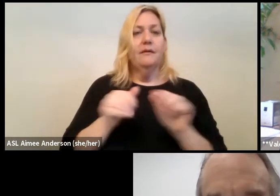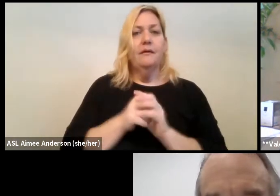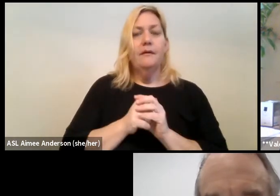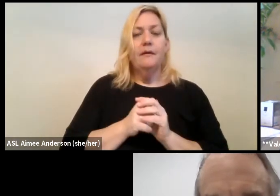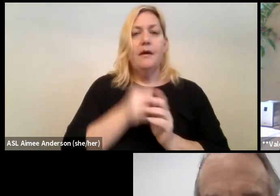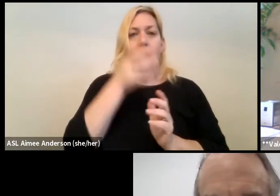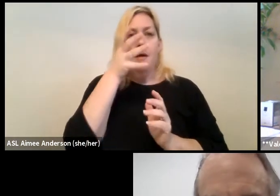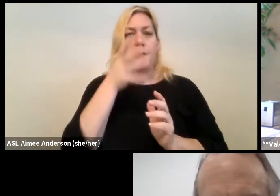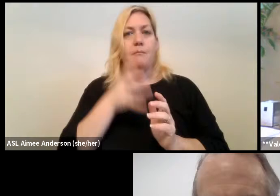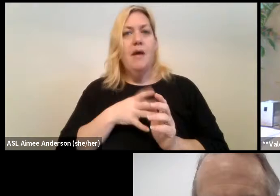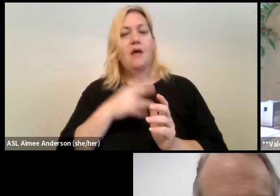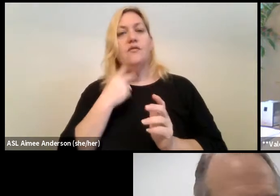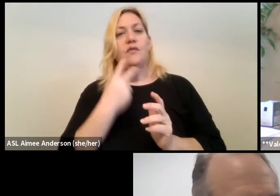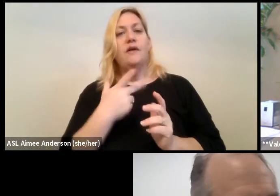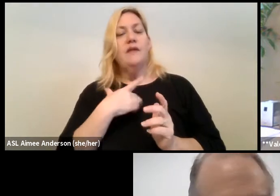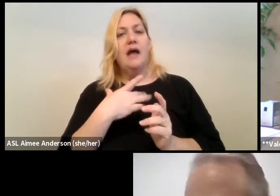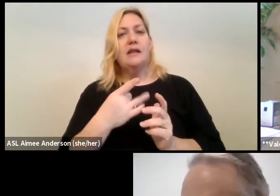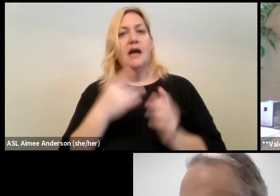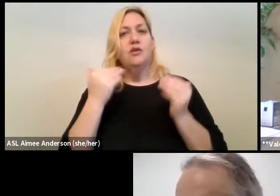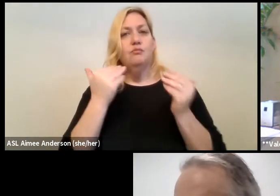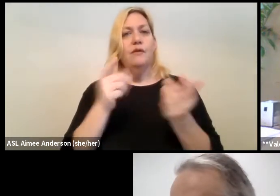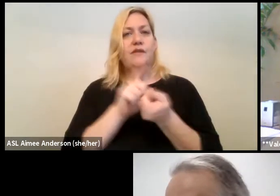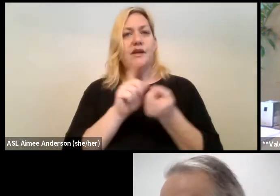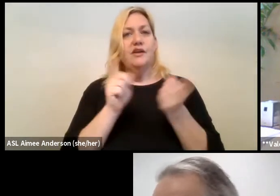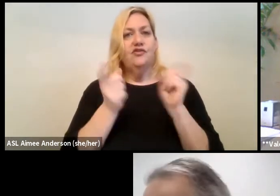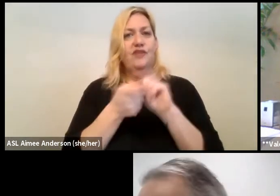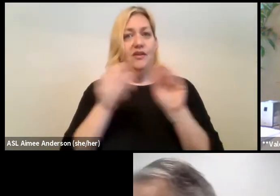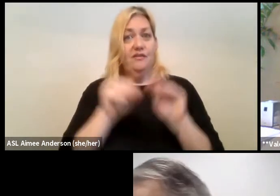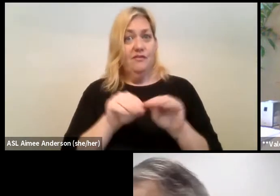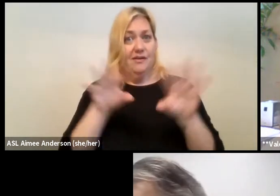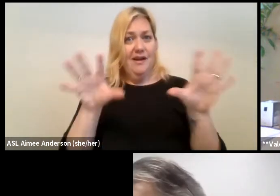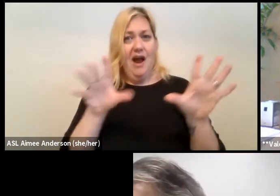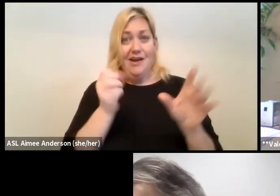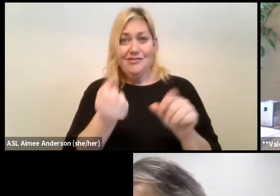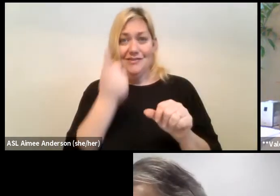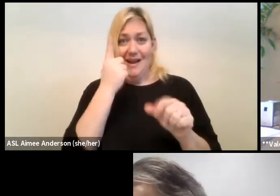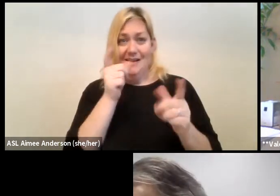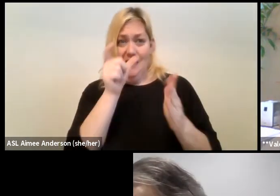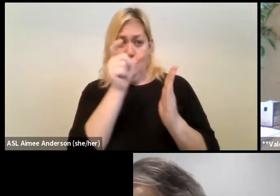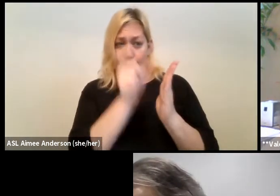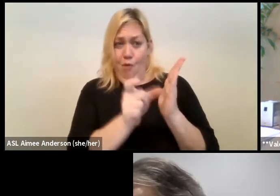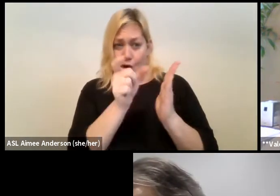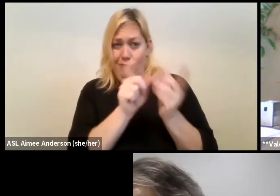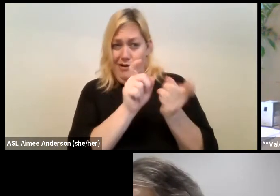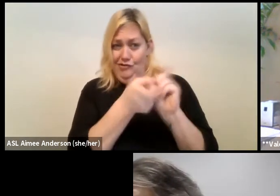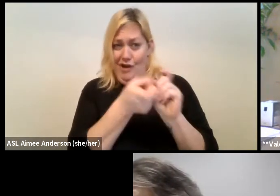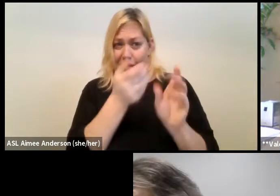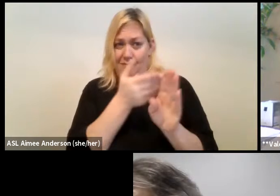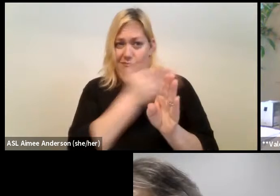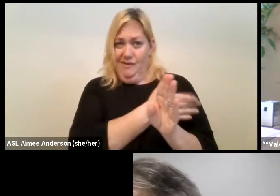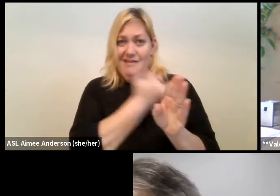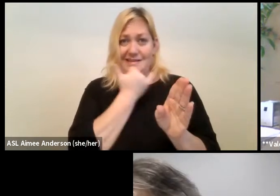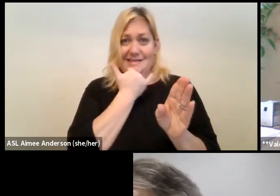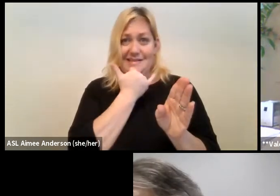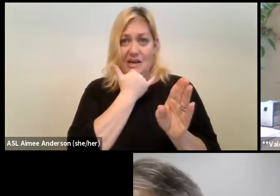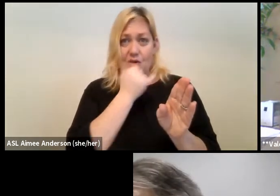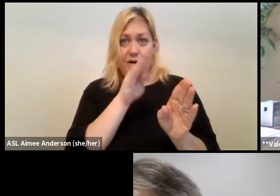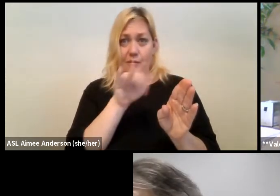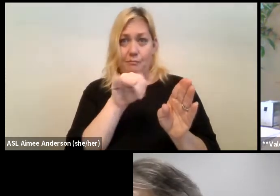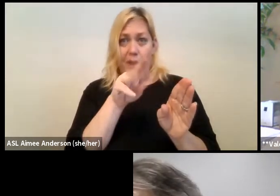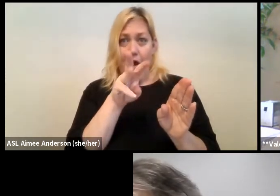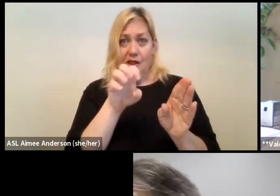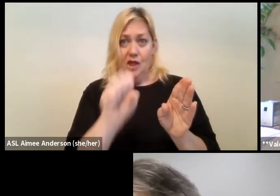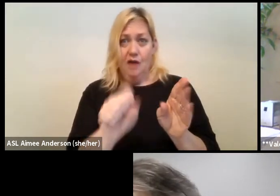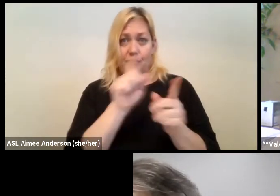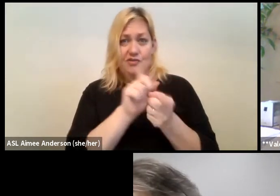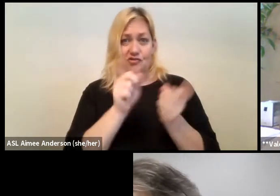to change that for clarity. I get that that's not the portion that's being changed, or probably a pre-existing error in the bylaws, to change it